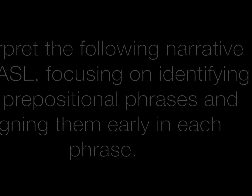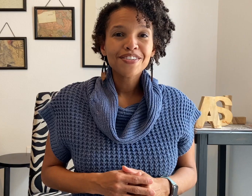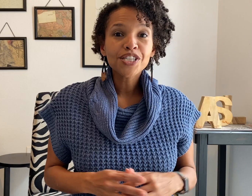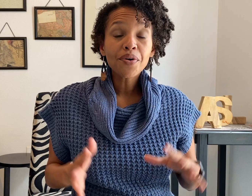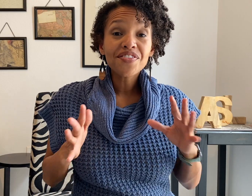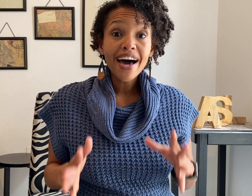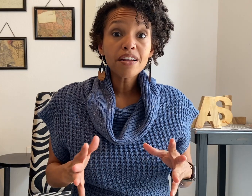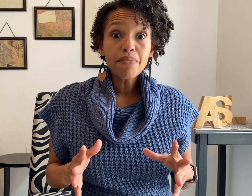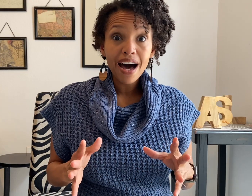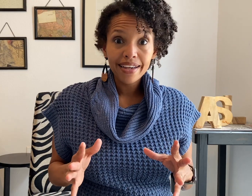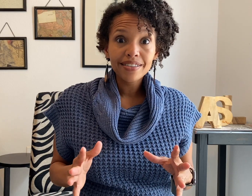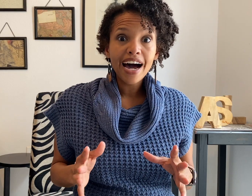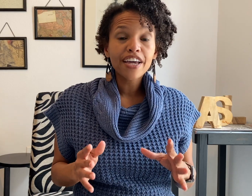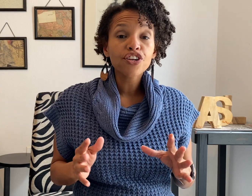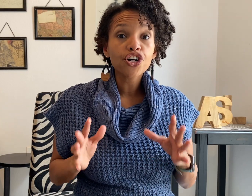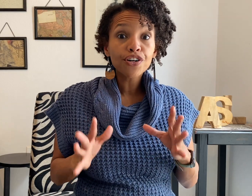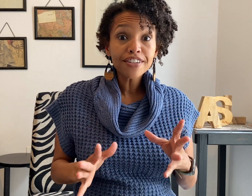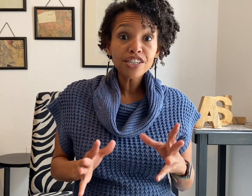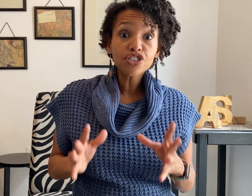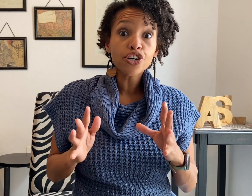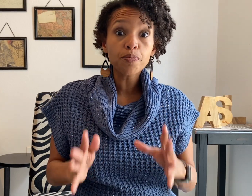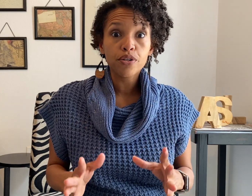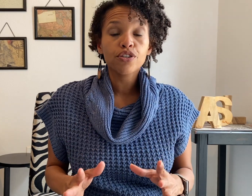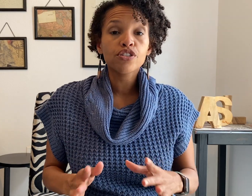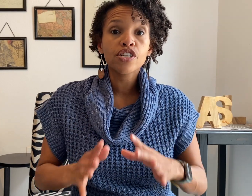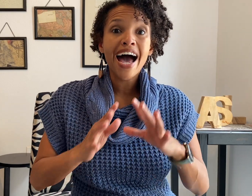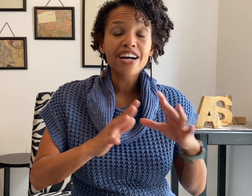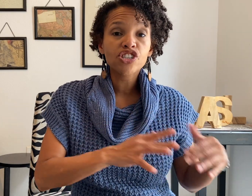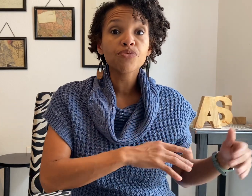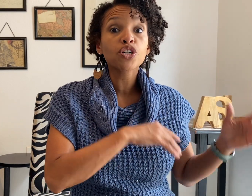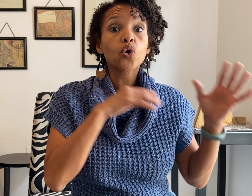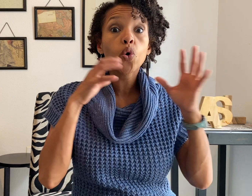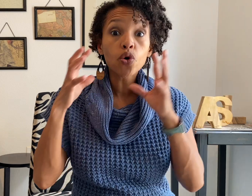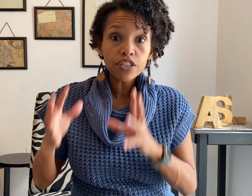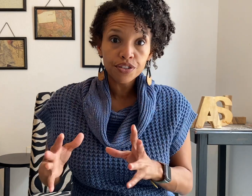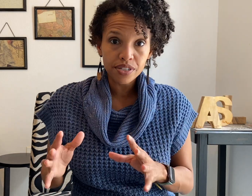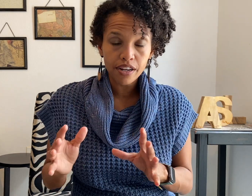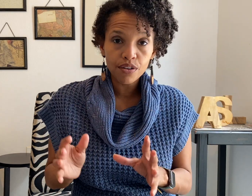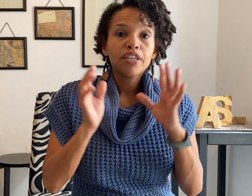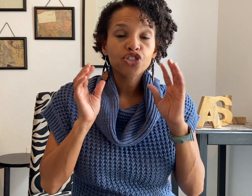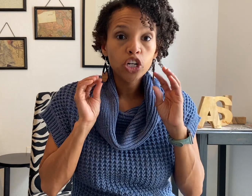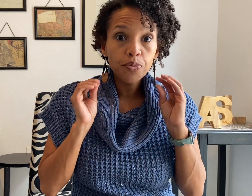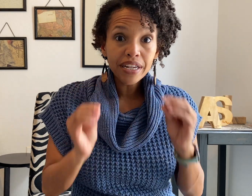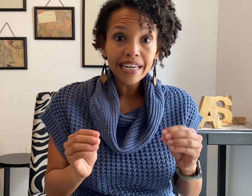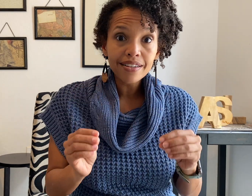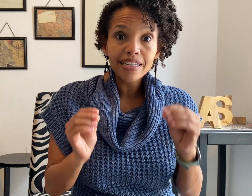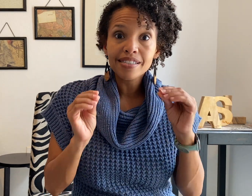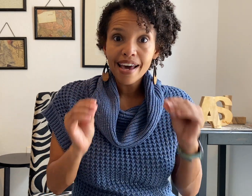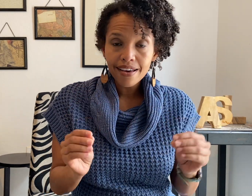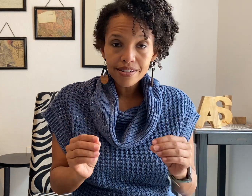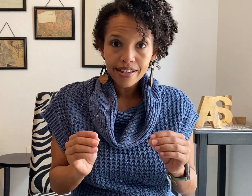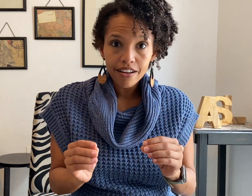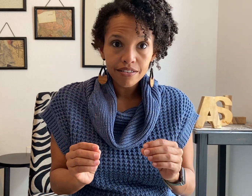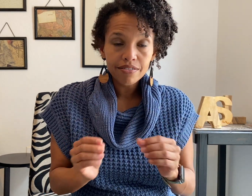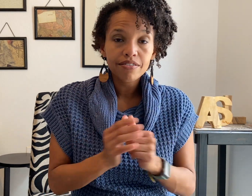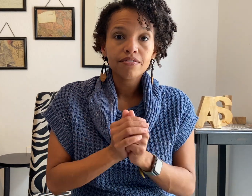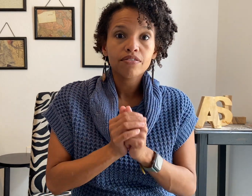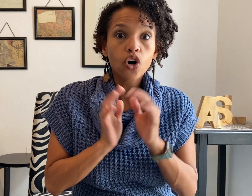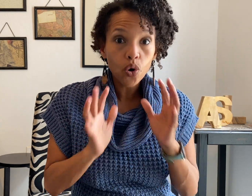So with that in mind, I encourage interpreters to actually record yourself interpreting it into ASL